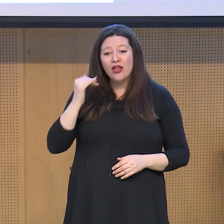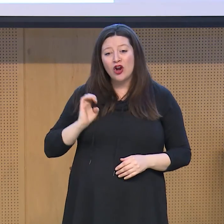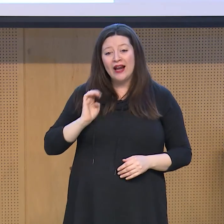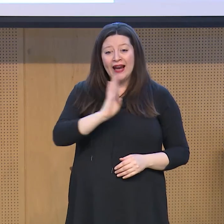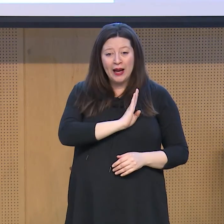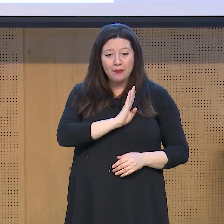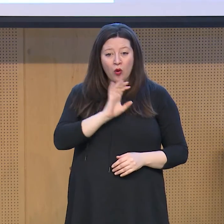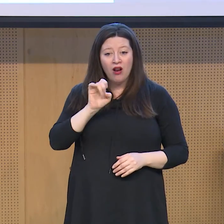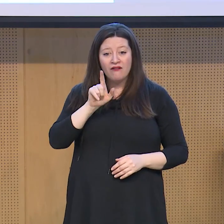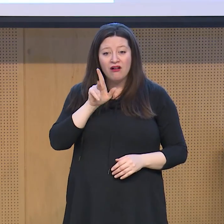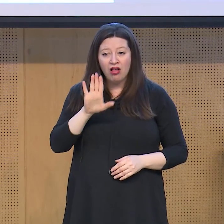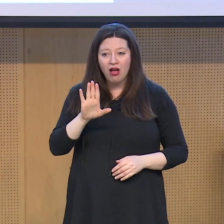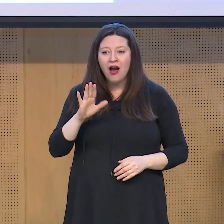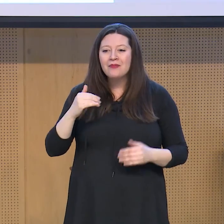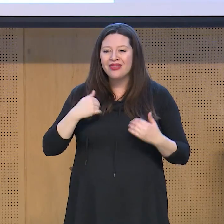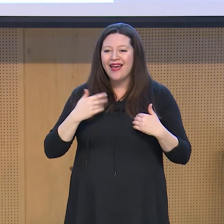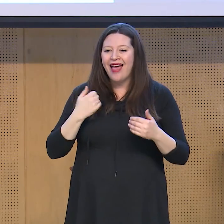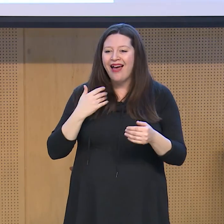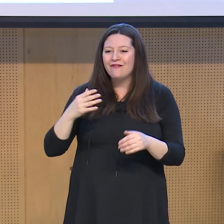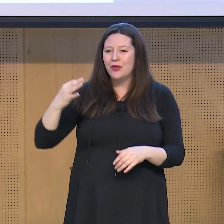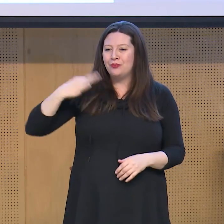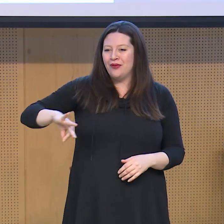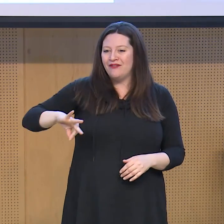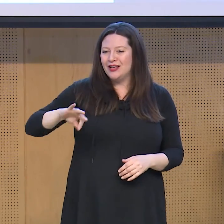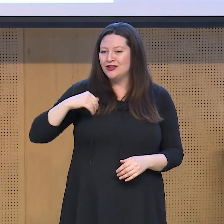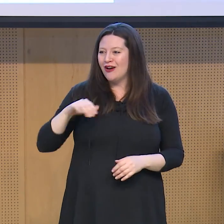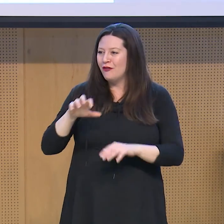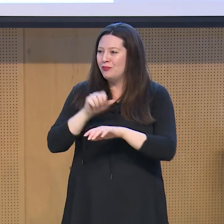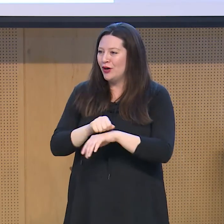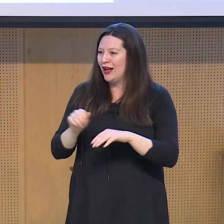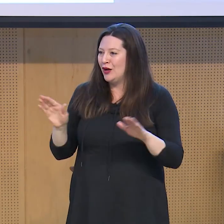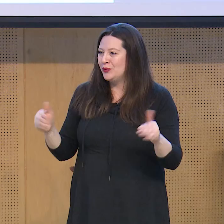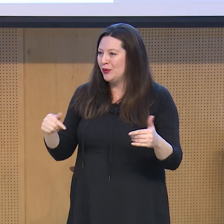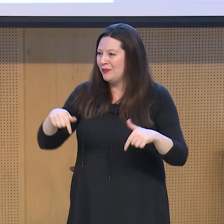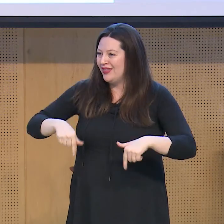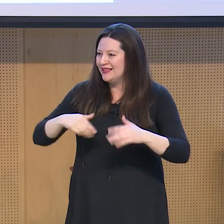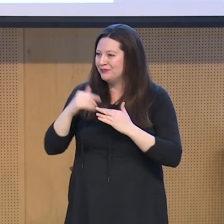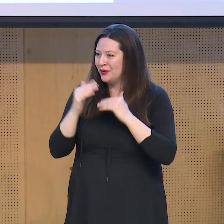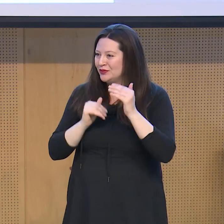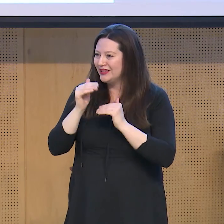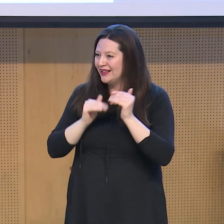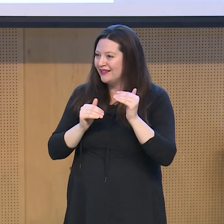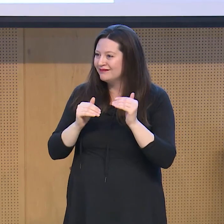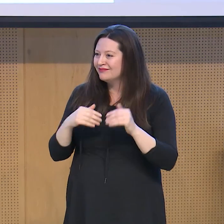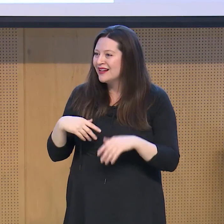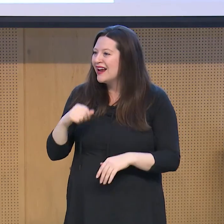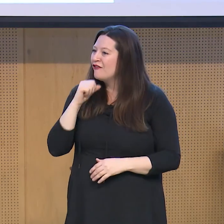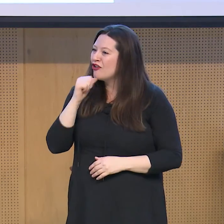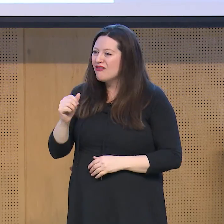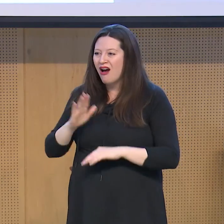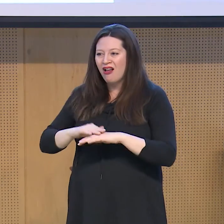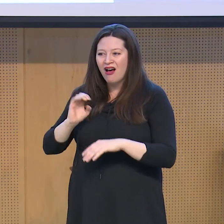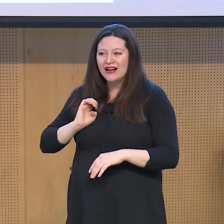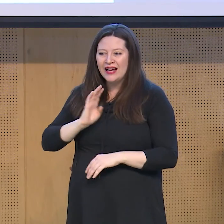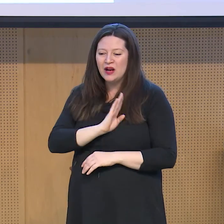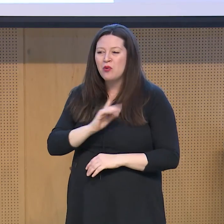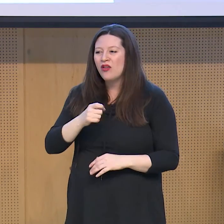building. It's not true. If they're on the e-board of the room, they have the privilege of booking rooms in this building. If they're not